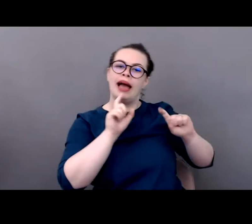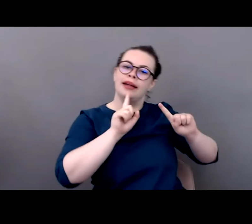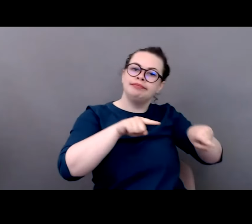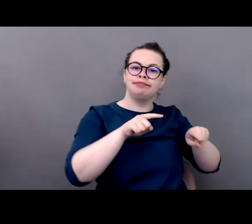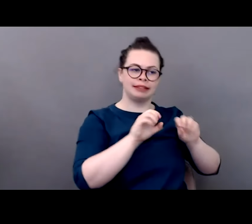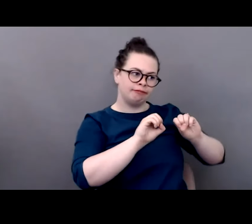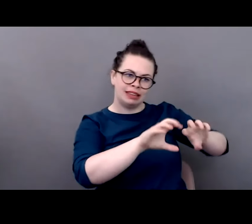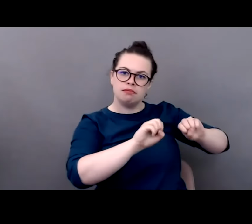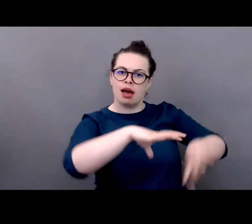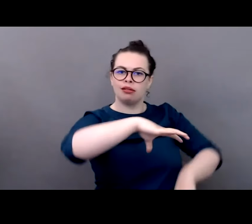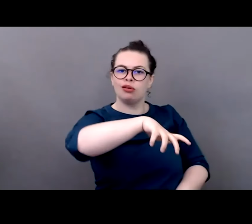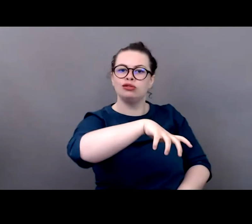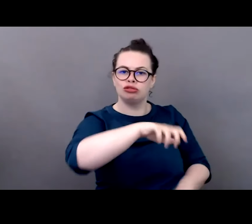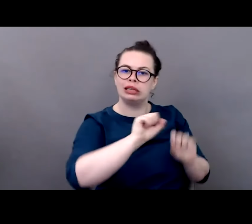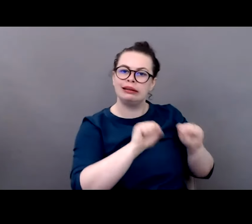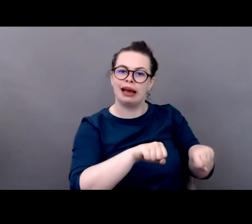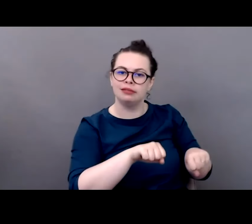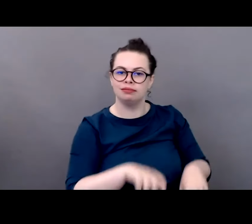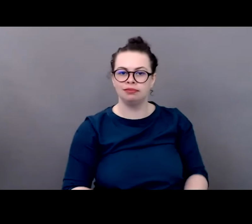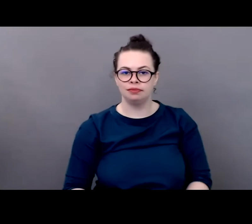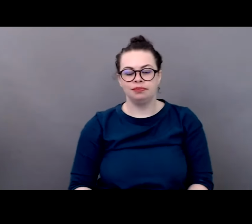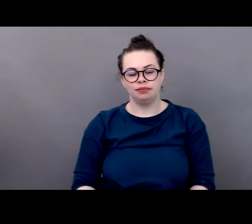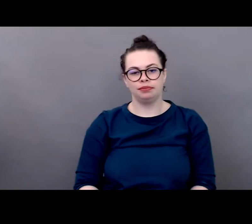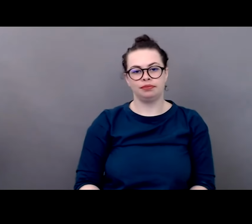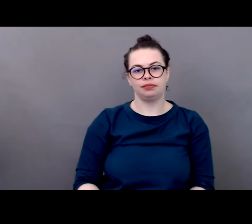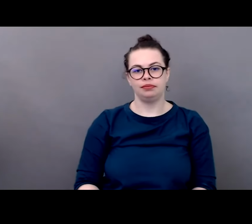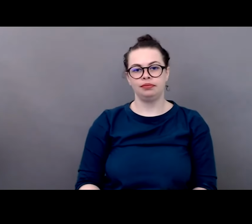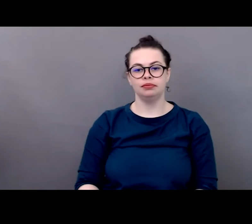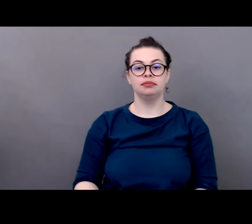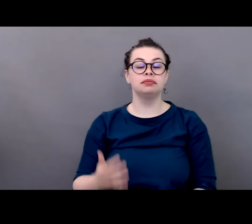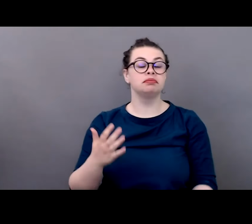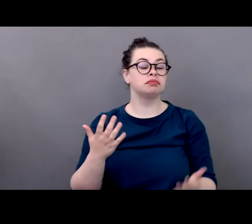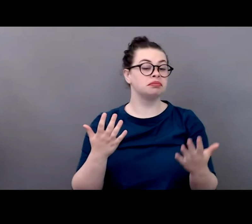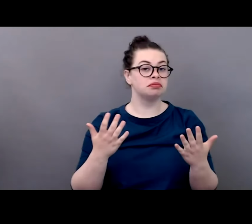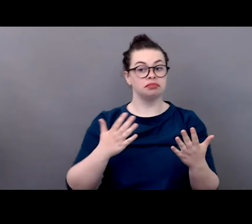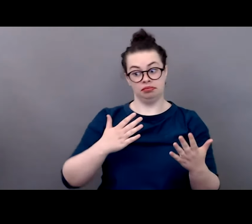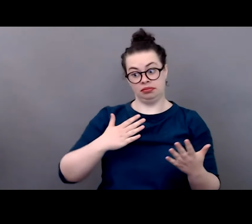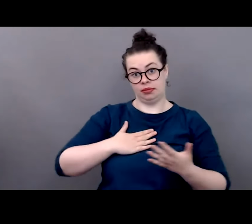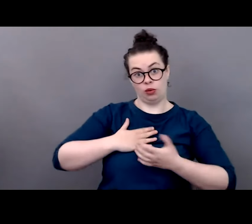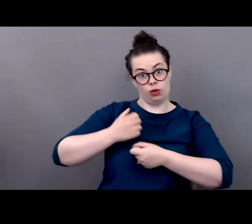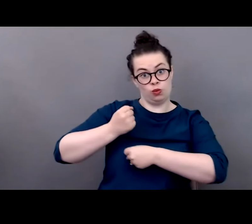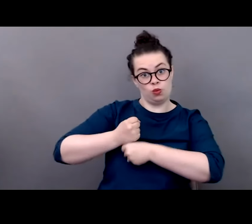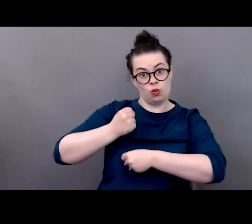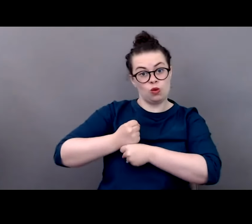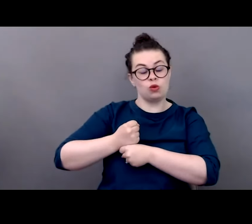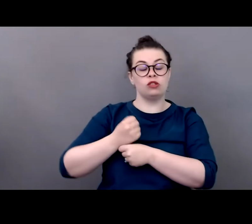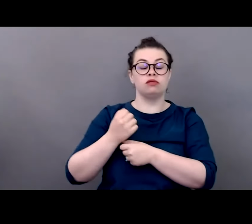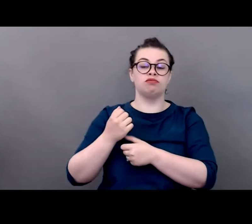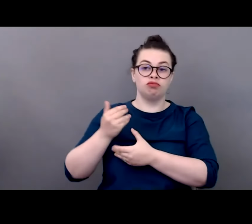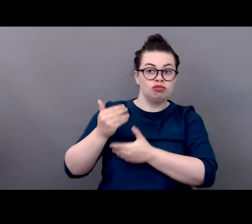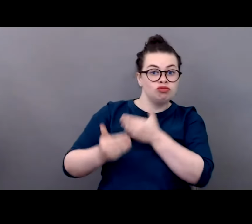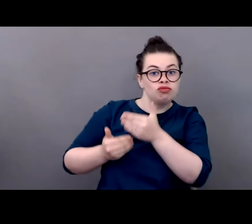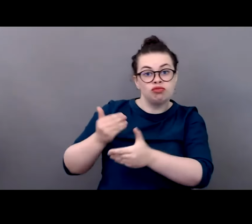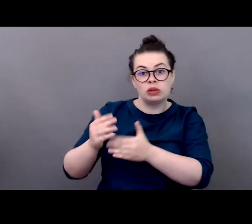Such are general lines of the work of the committee, and we may look inside a little bit to that process and the